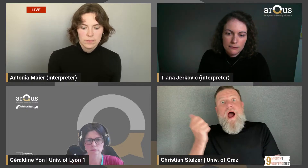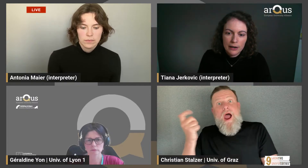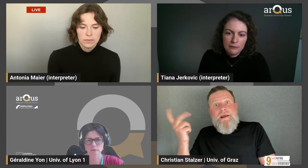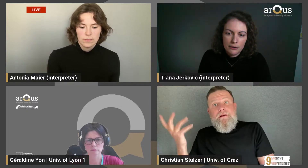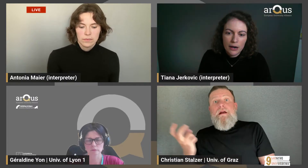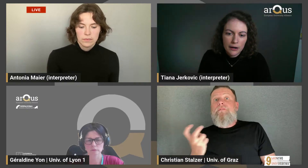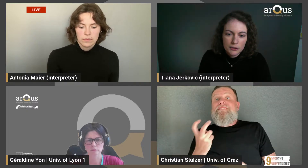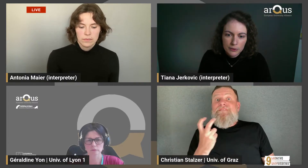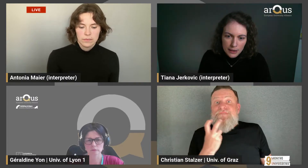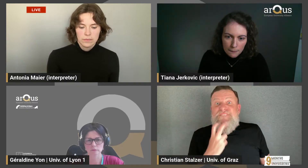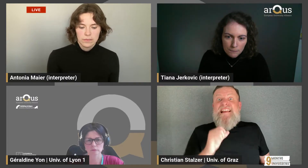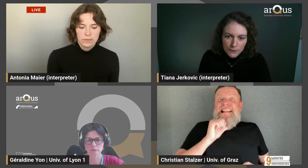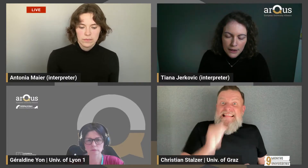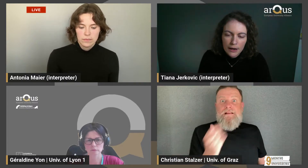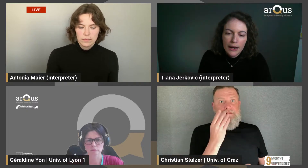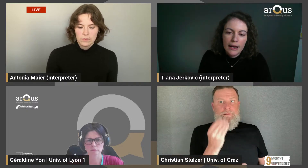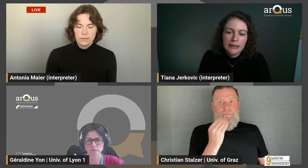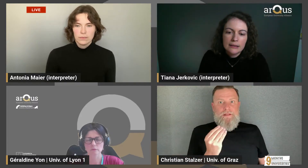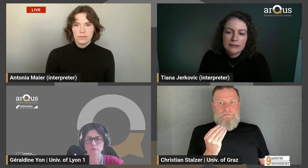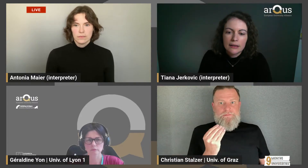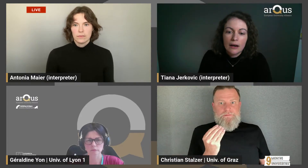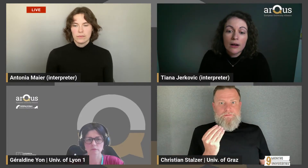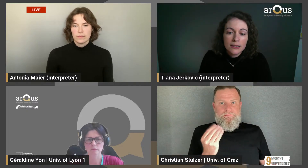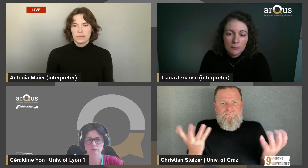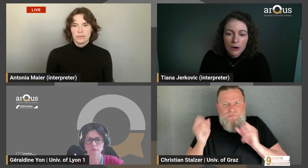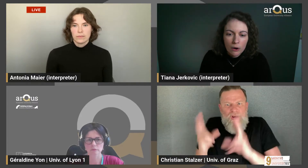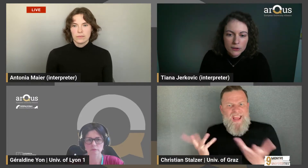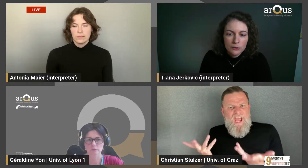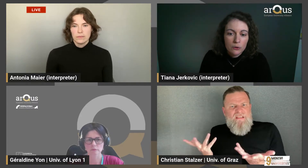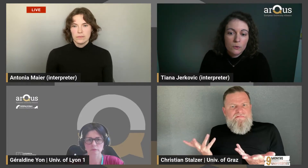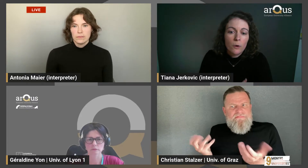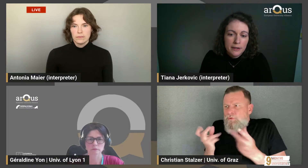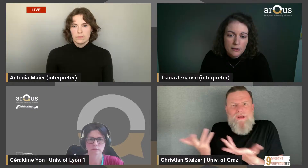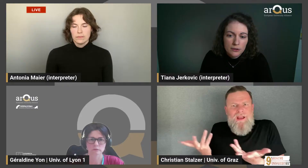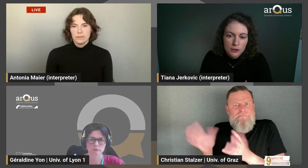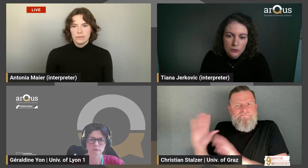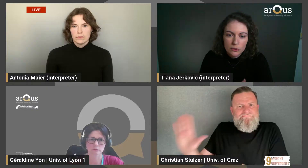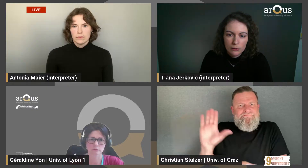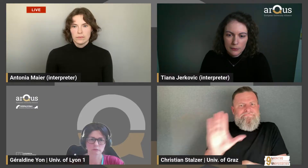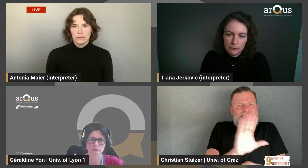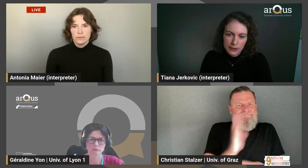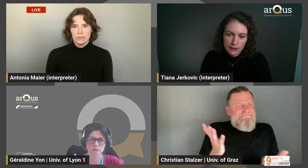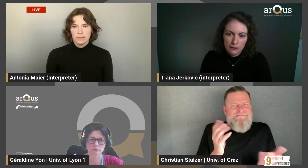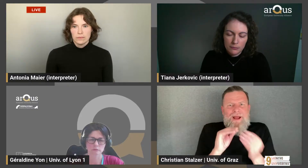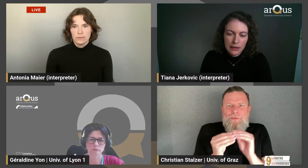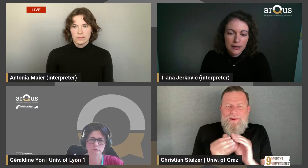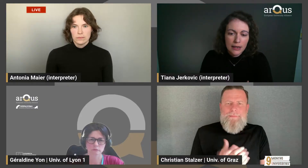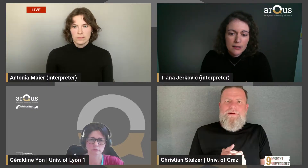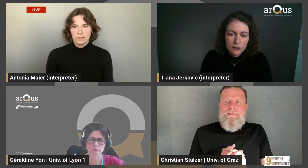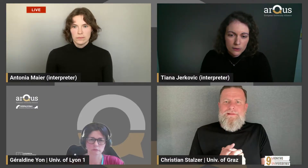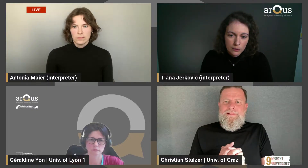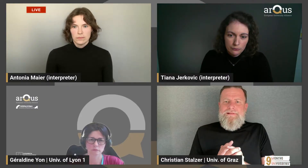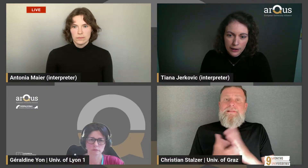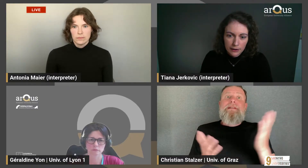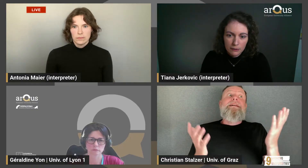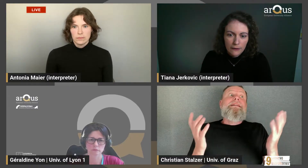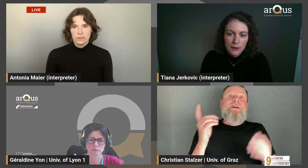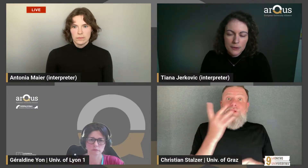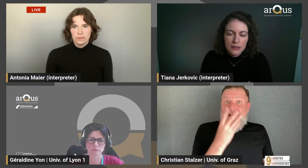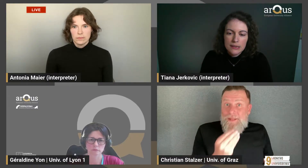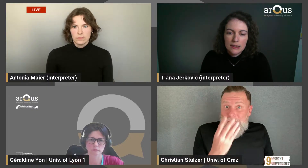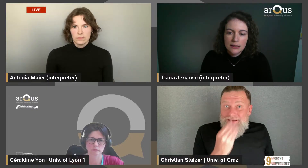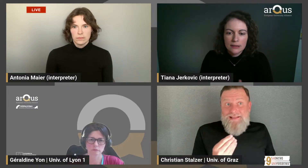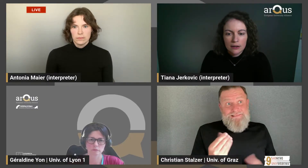It is very, very hard for them. And some also don't want to do lip reading. And that is also